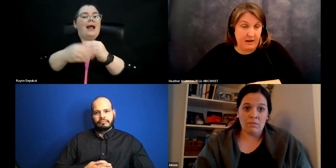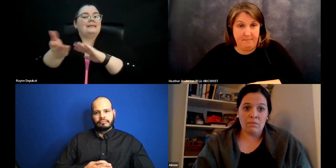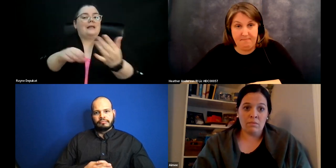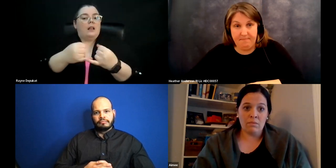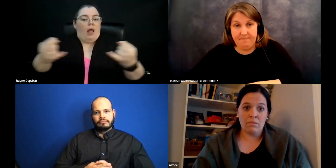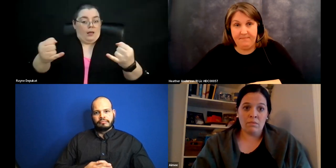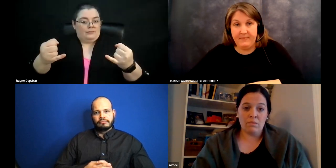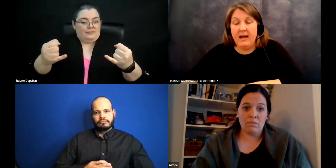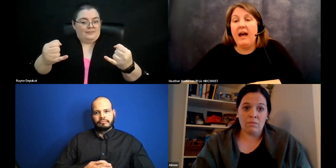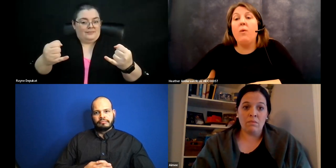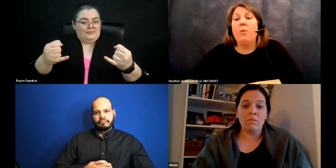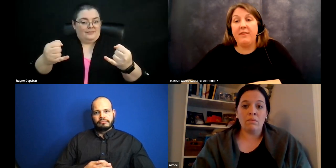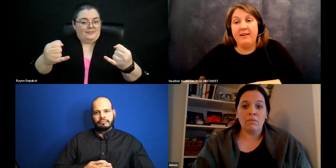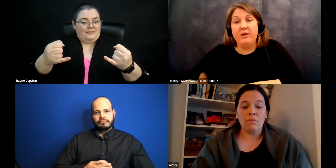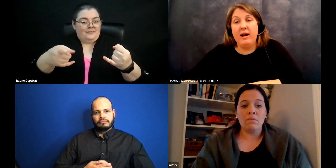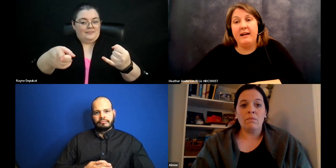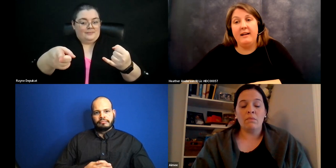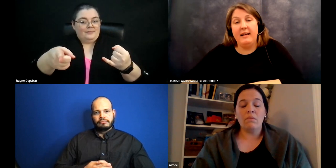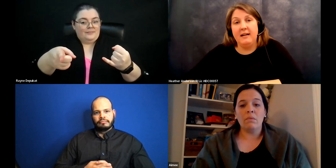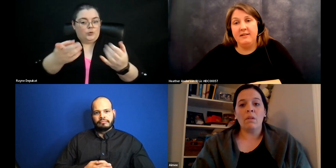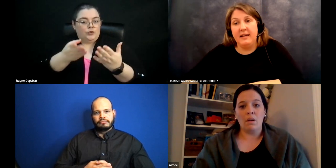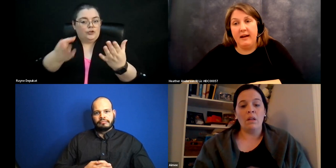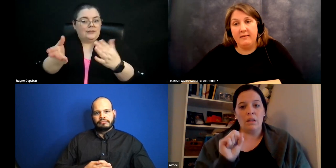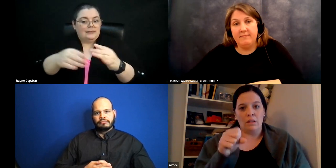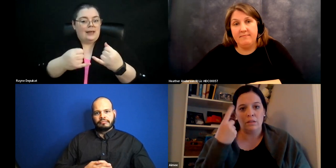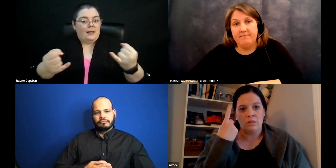Right. With your added idea of a deadline.